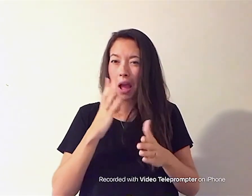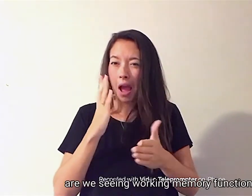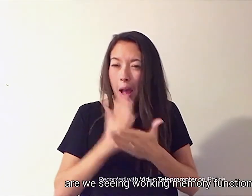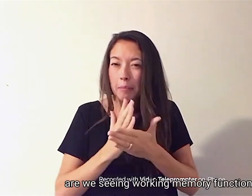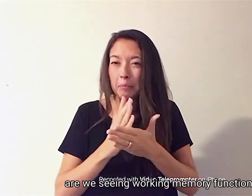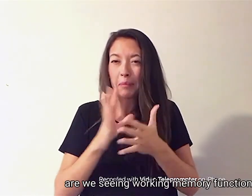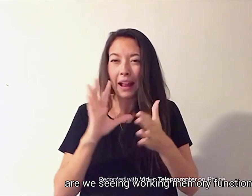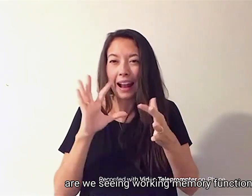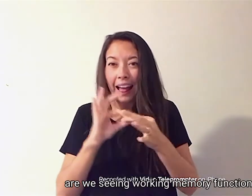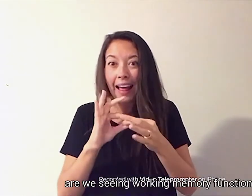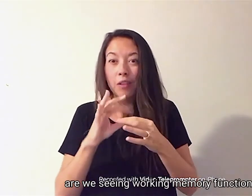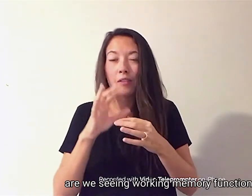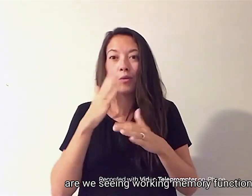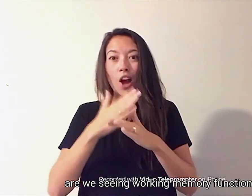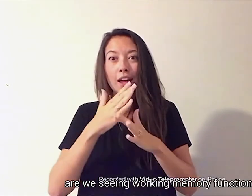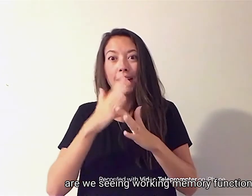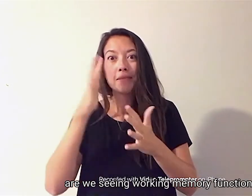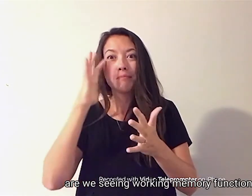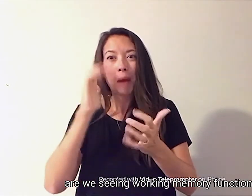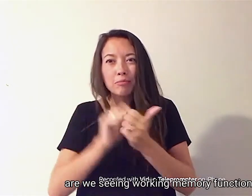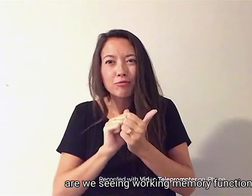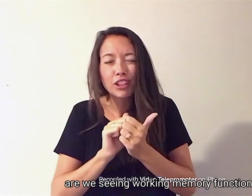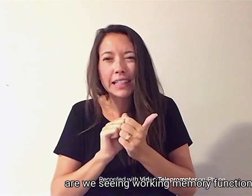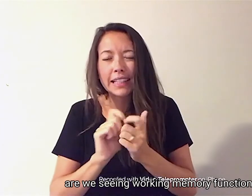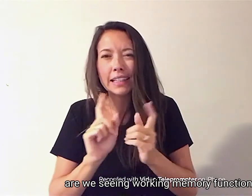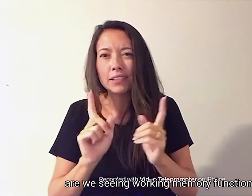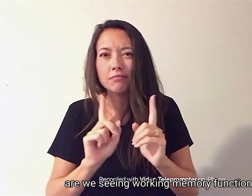are we seeing working memory functions,